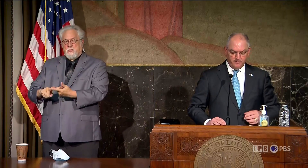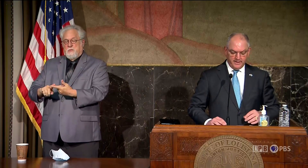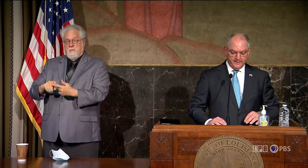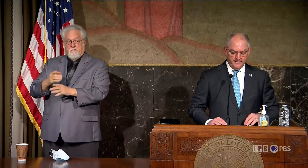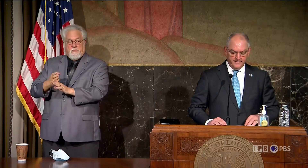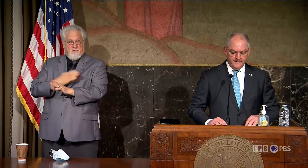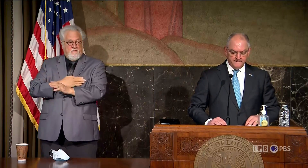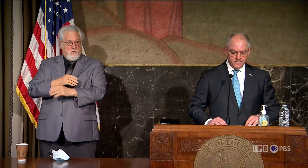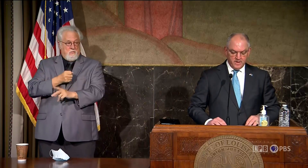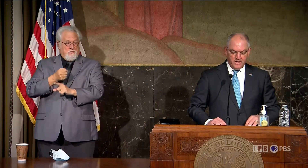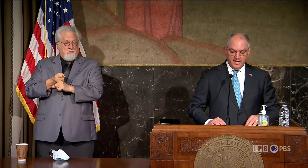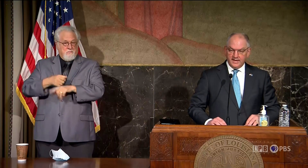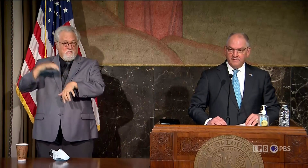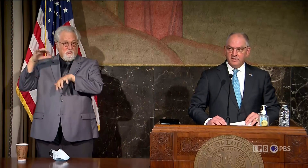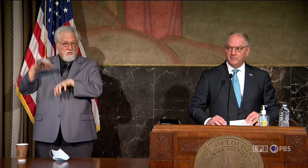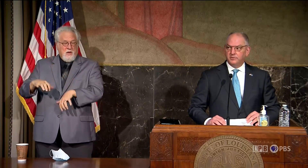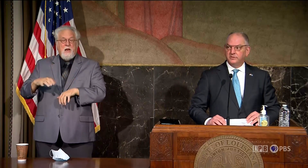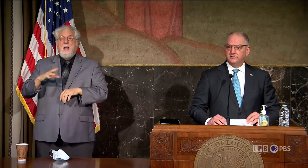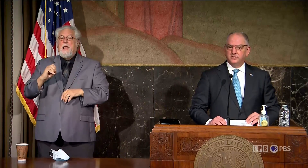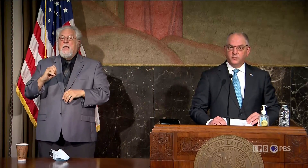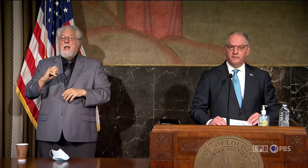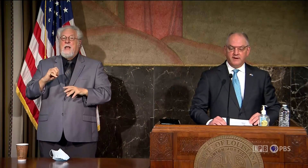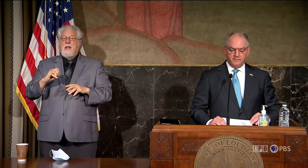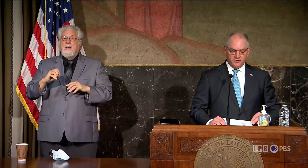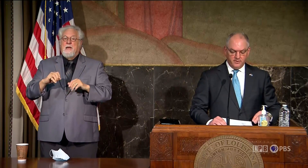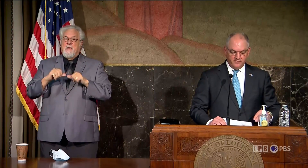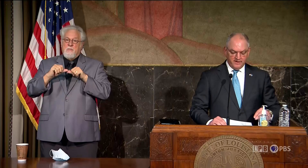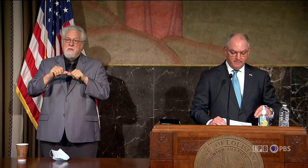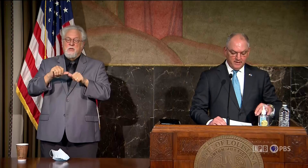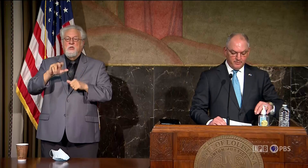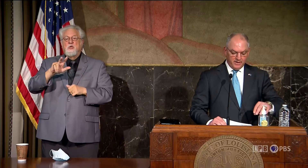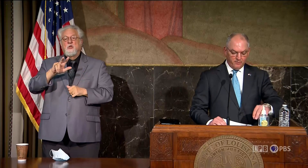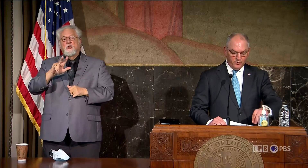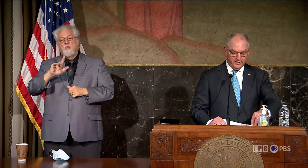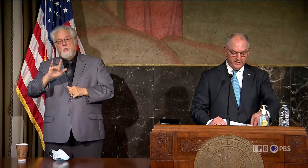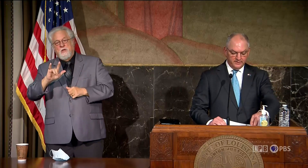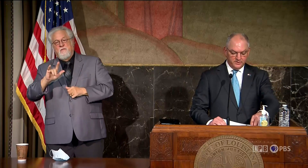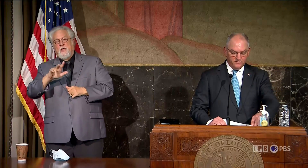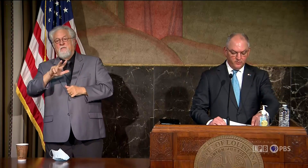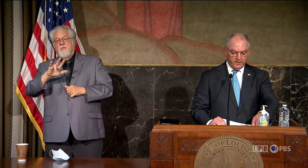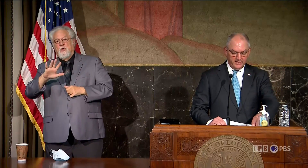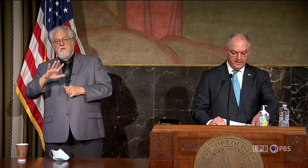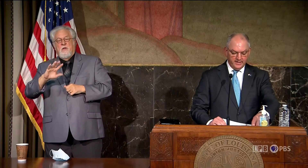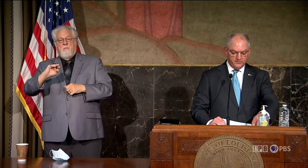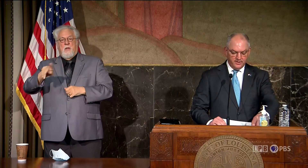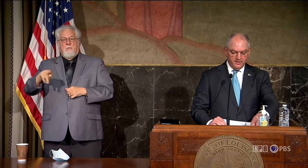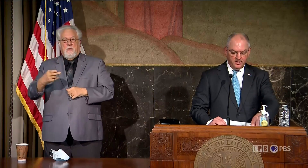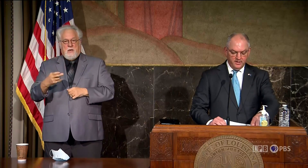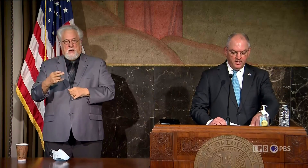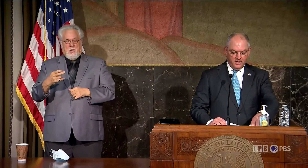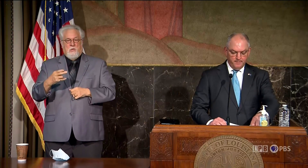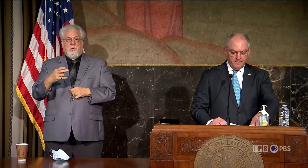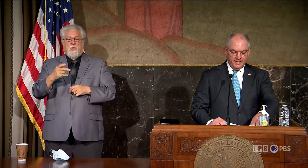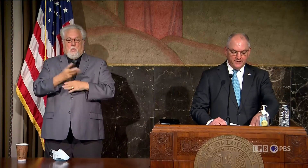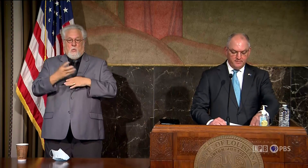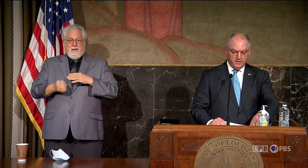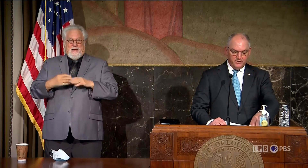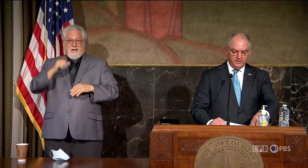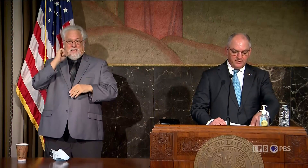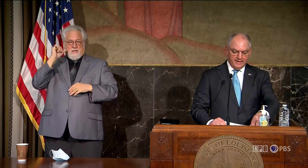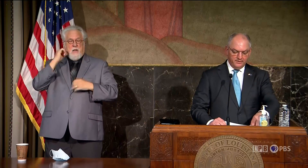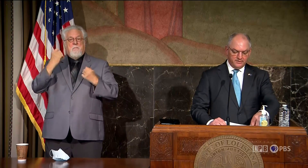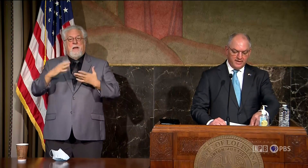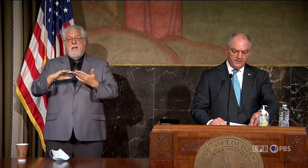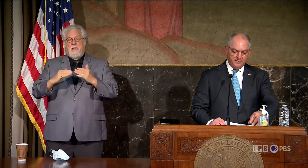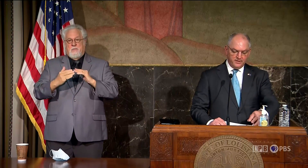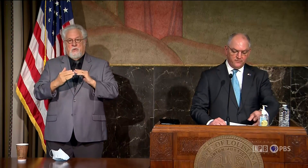Tropical Storm Beta. And given the persistent 25 to 35 mile per hour wind gusts over the weekend and yesterday, many